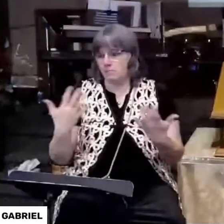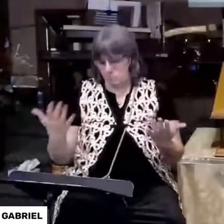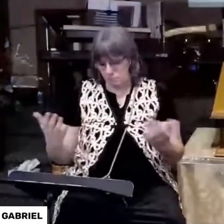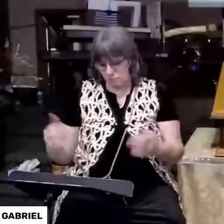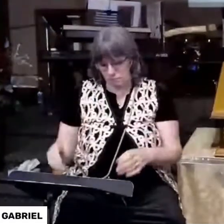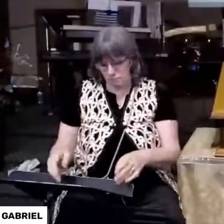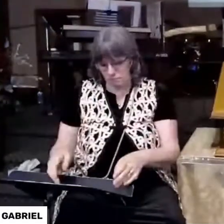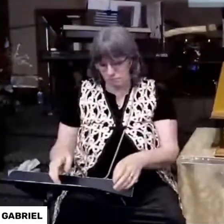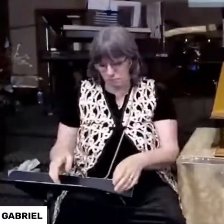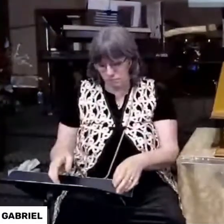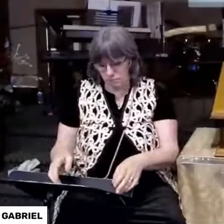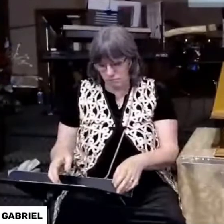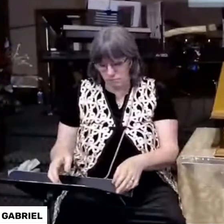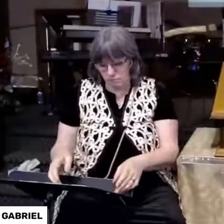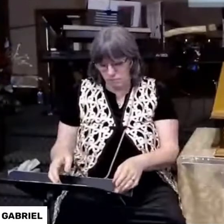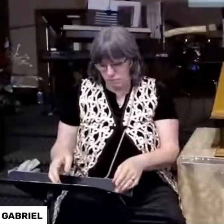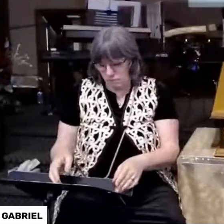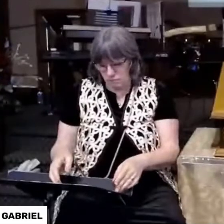days.